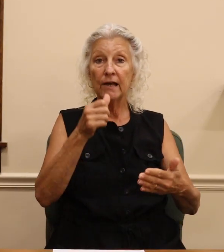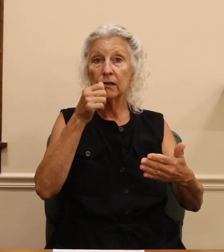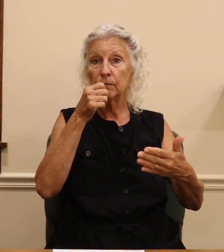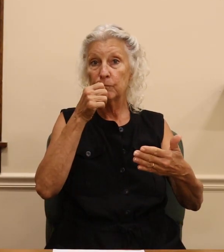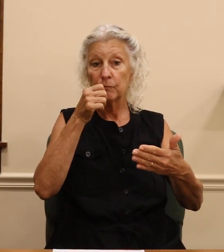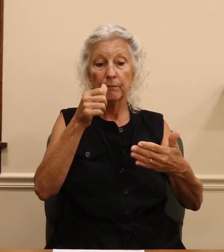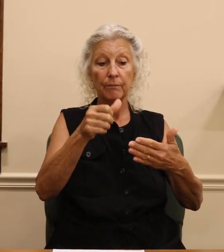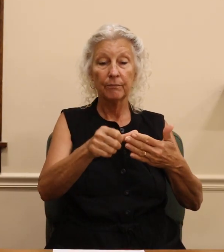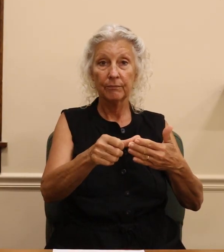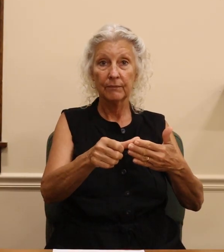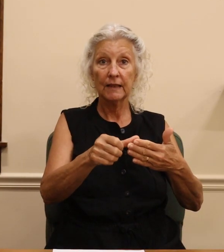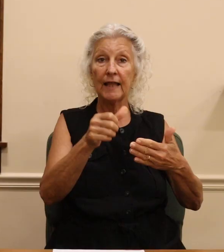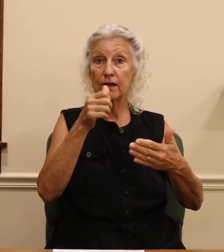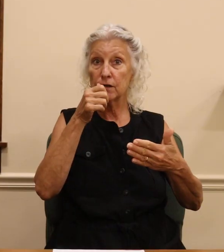Mail, letter.